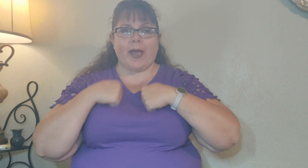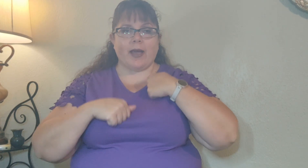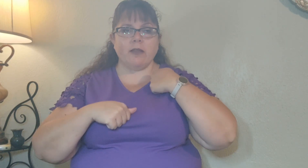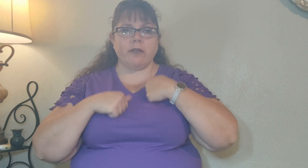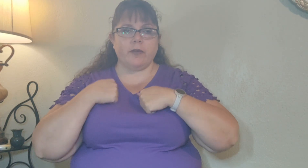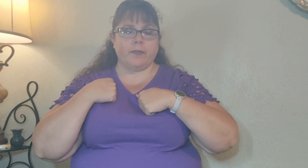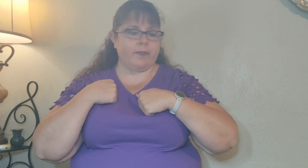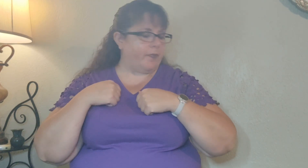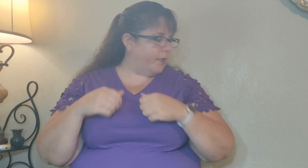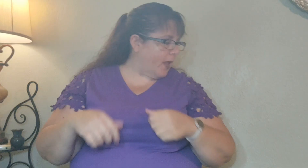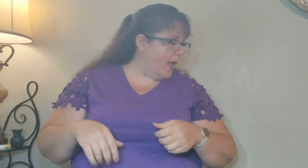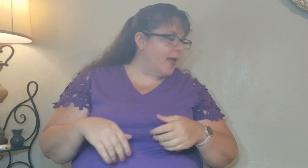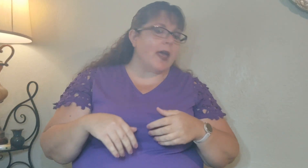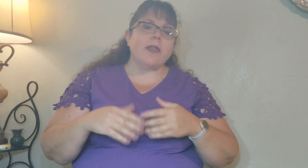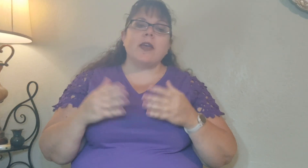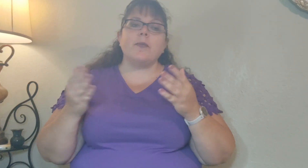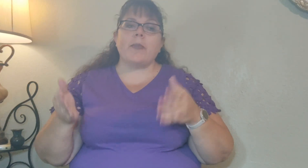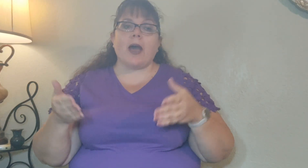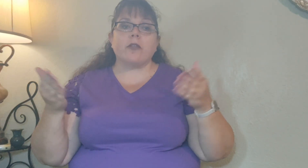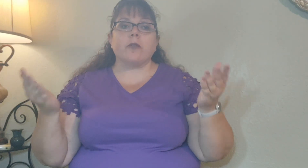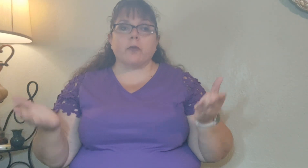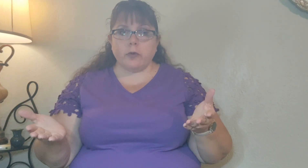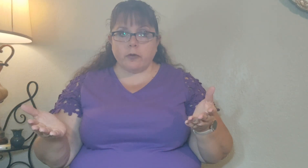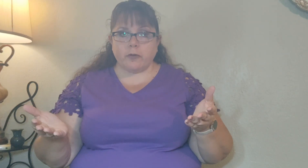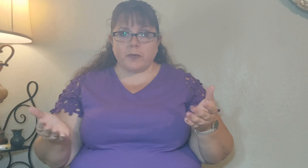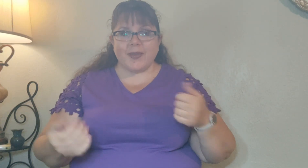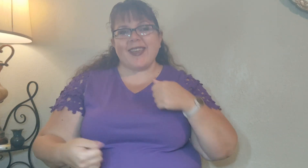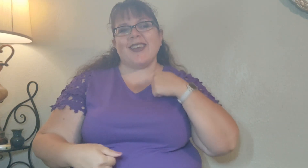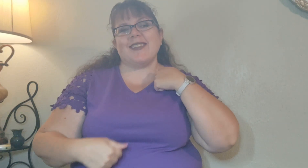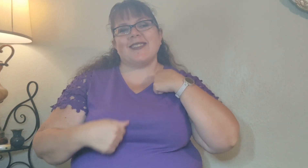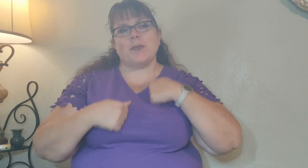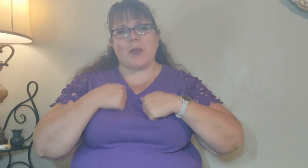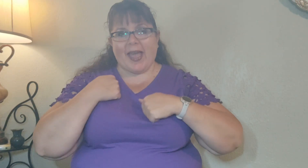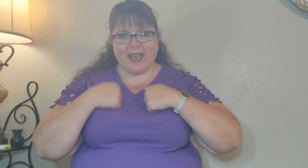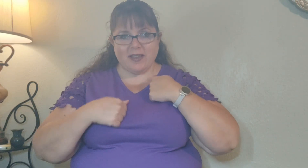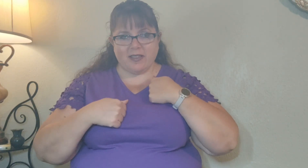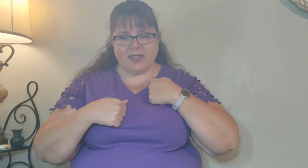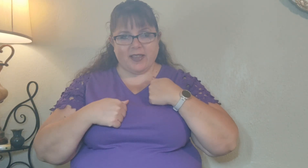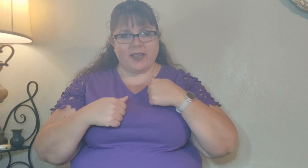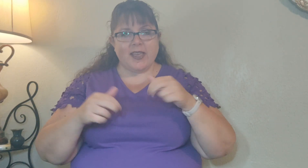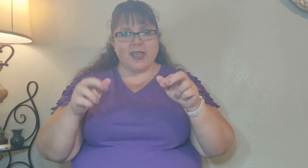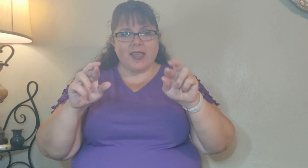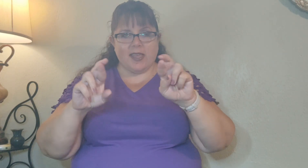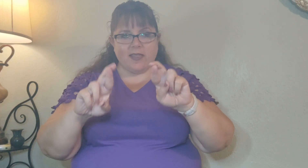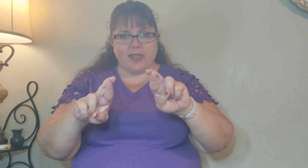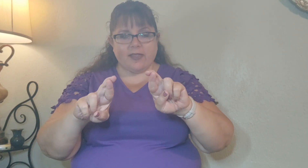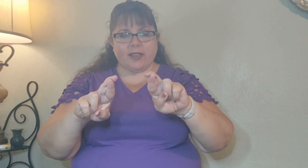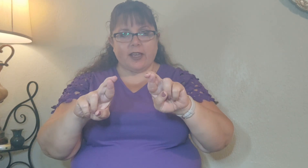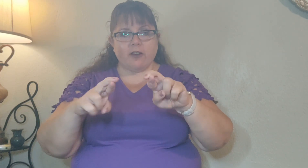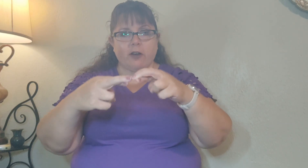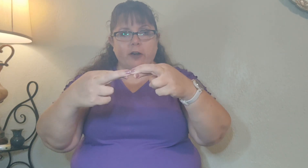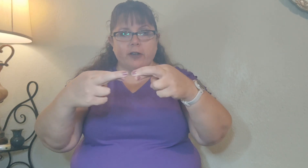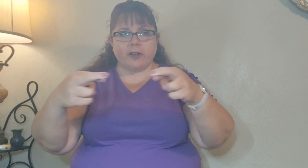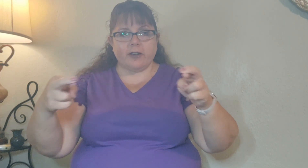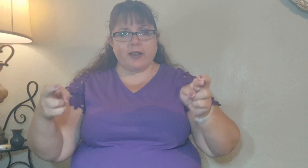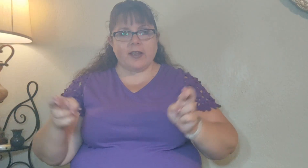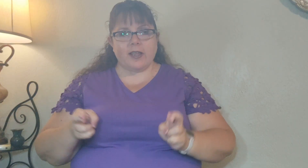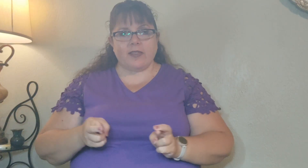bath. And then bathroom is bath, and then the letter R, and